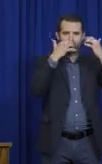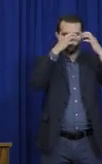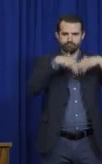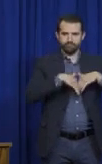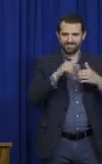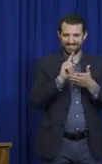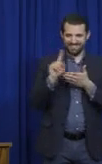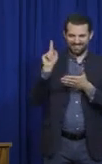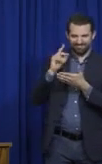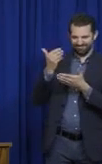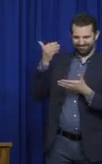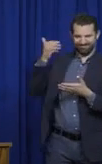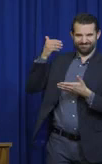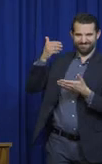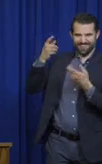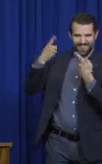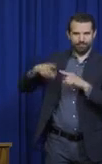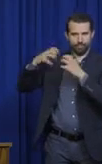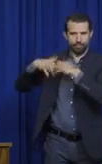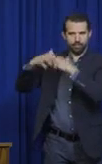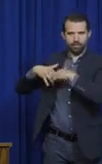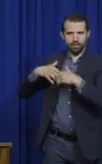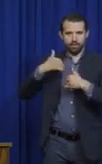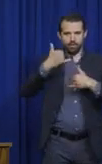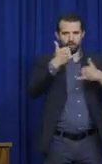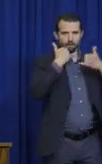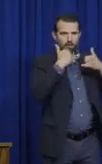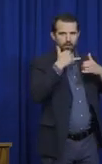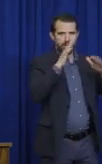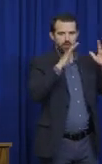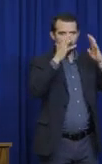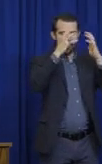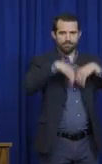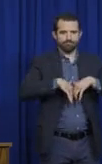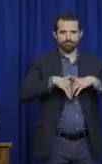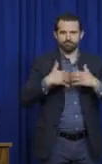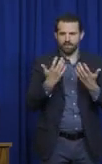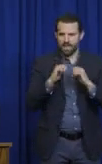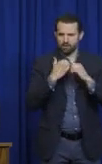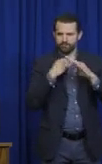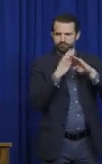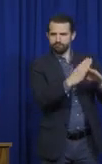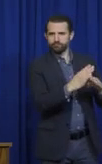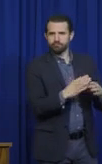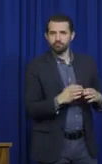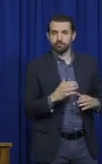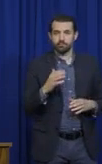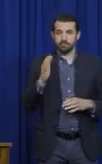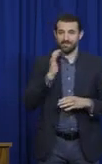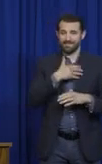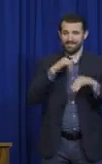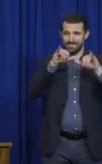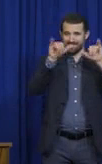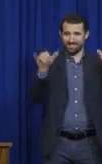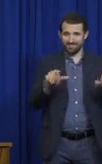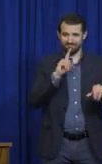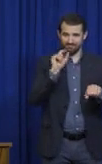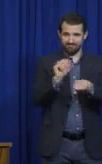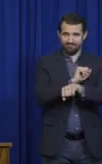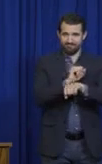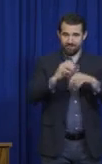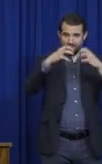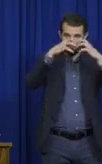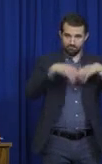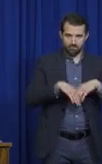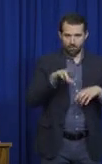when we began accepting claims? Actually, TJ, our system never did crash.